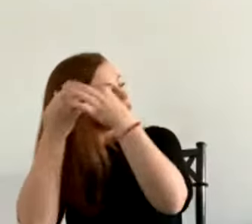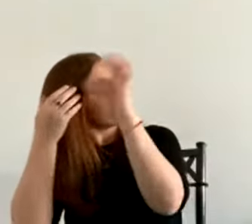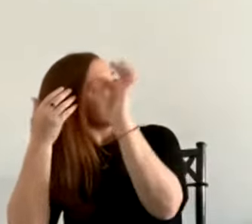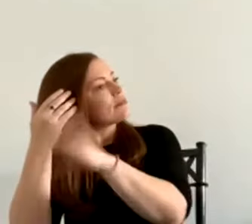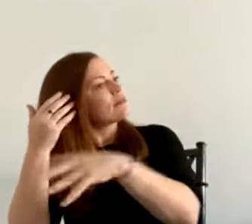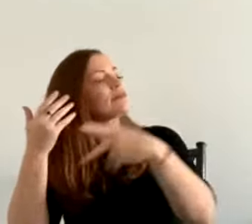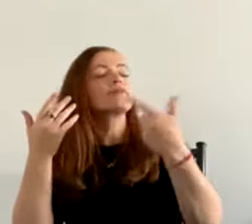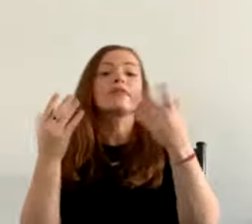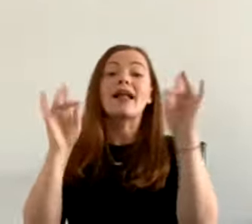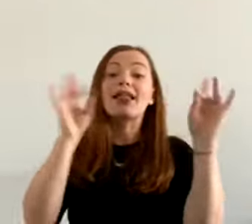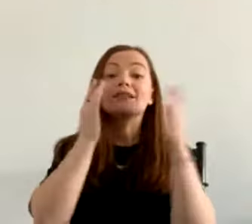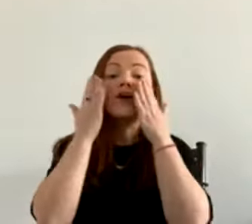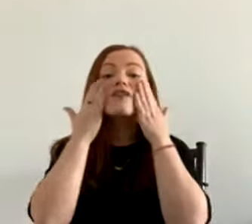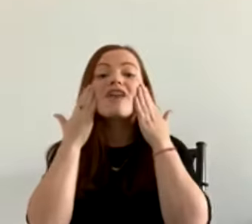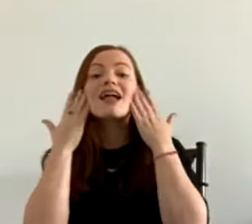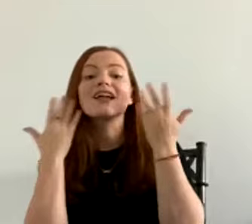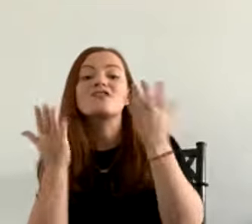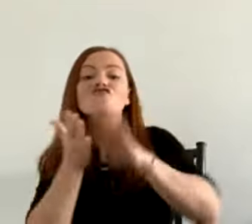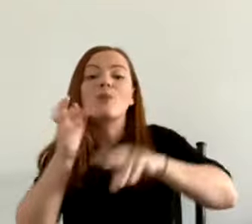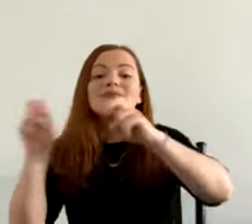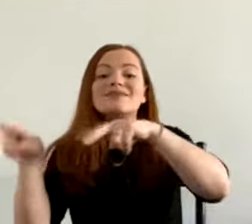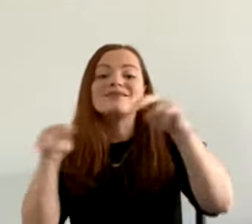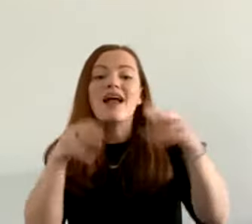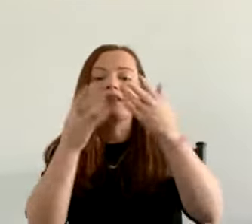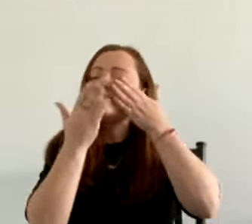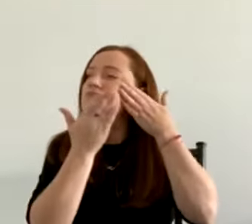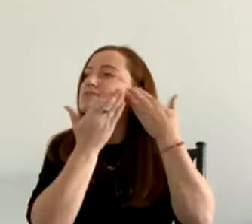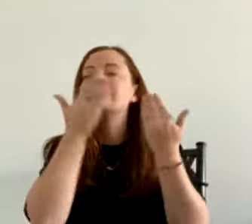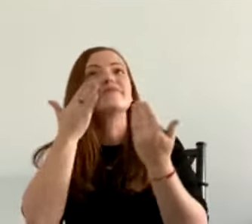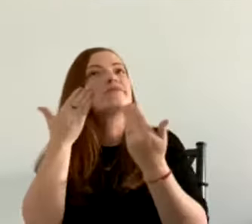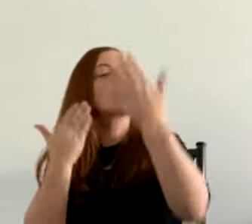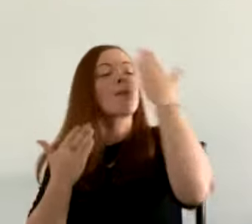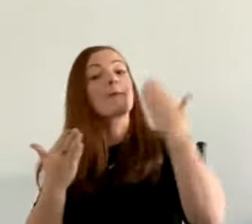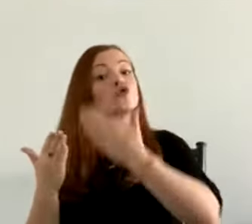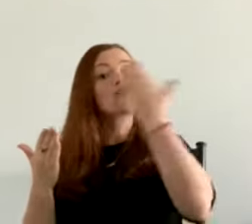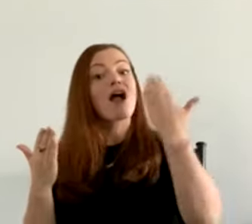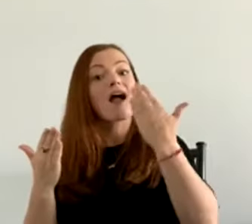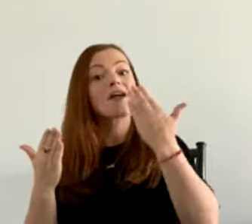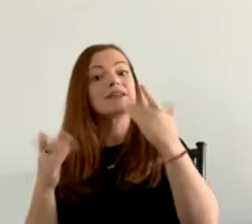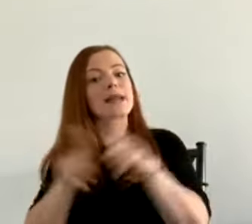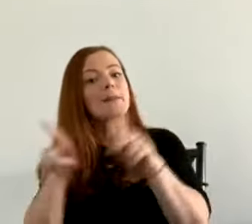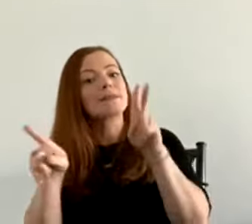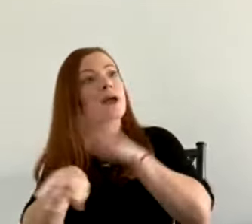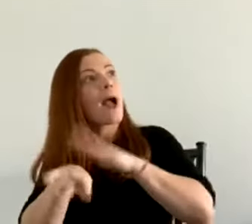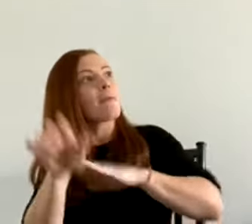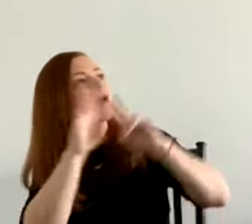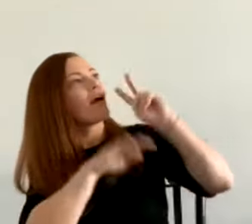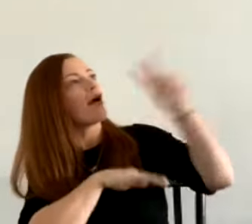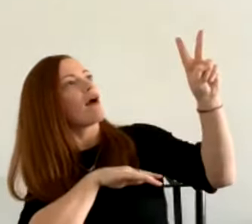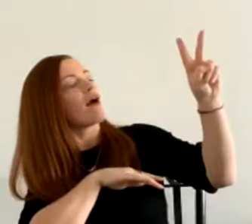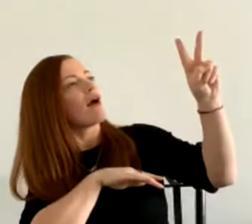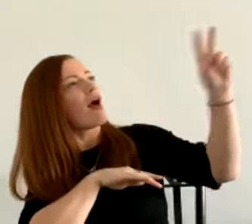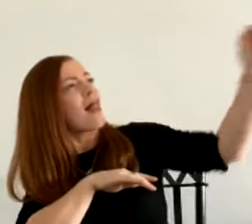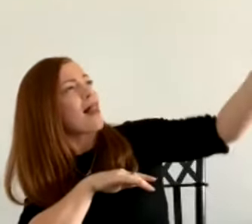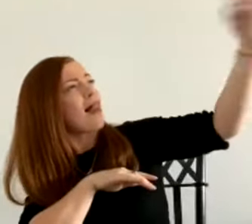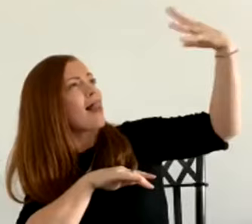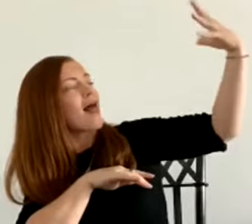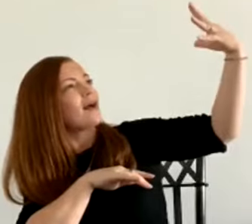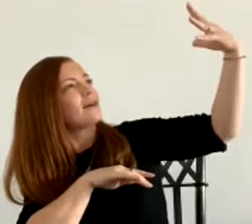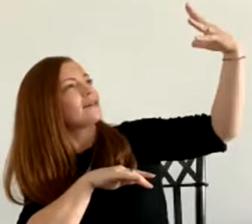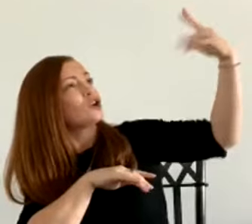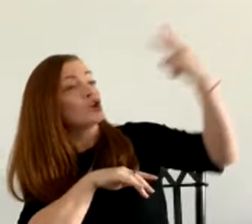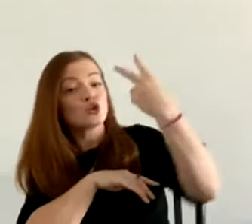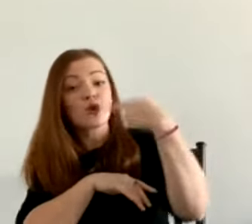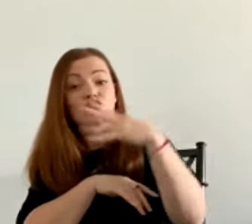moisturise. You do all this whilst gazing out the window at the lighthouse beam, a full 250 million miles from